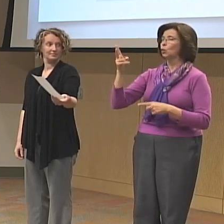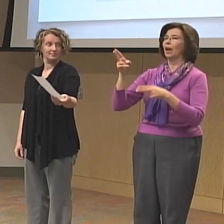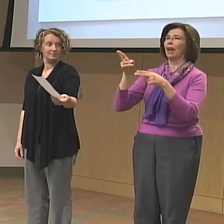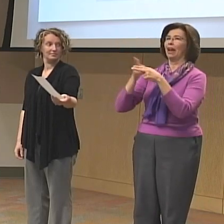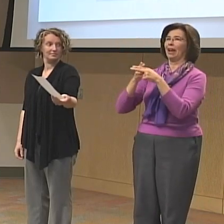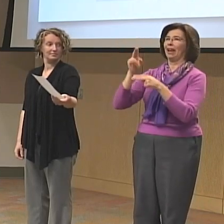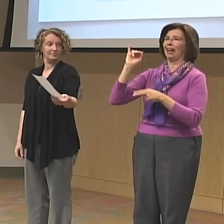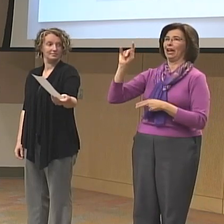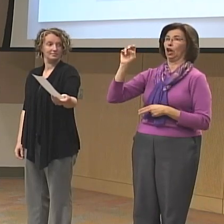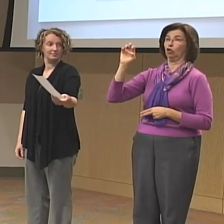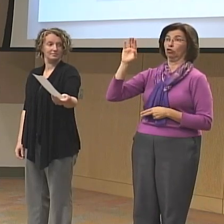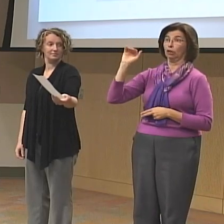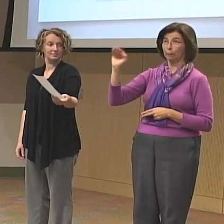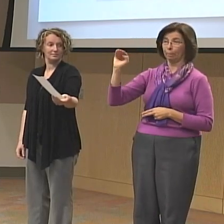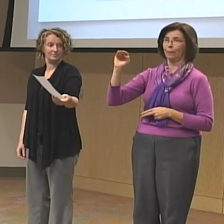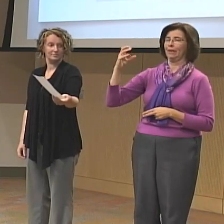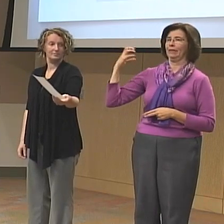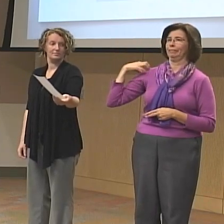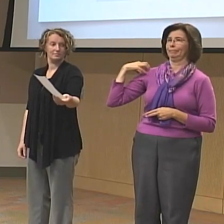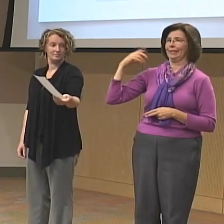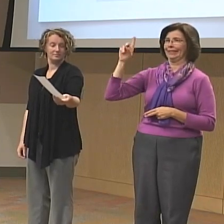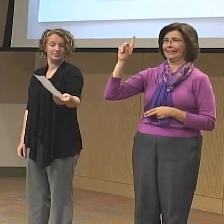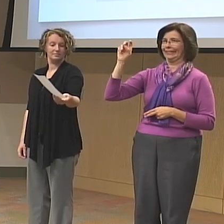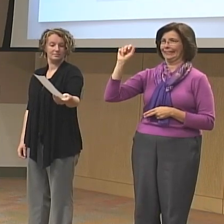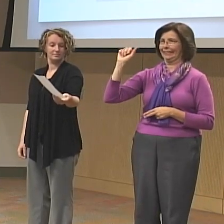2 interim deans